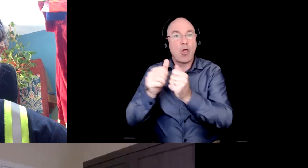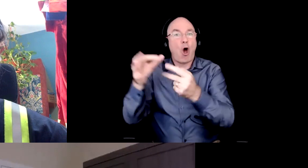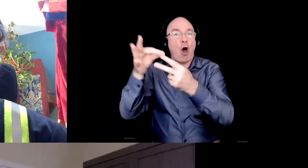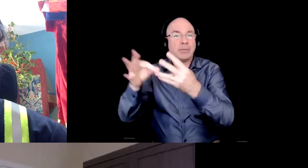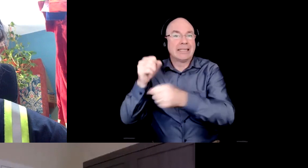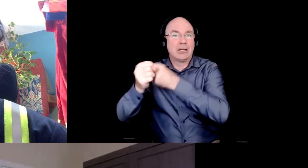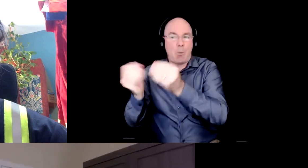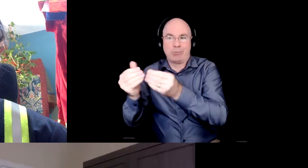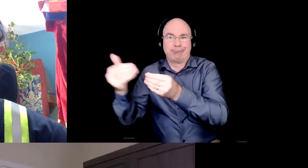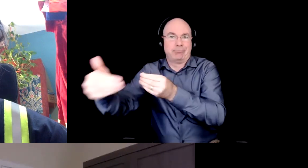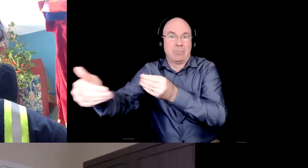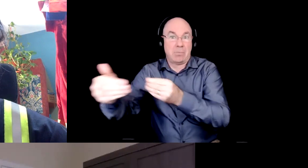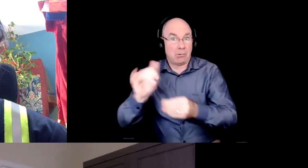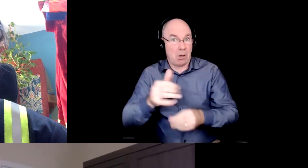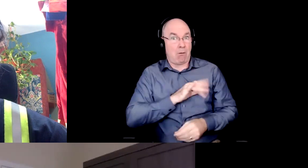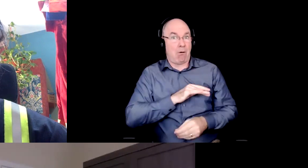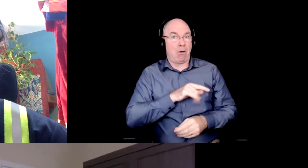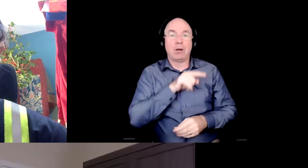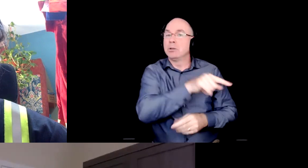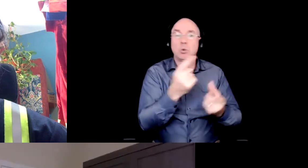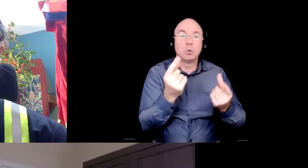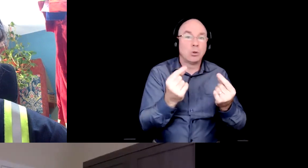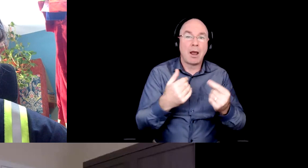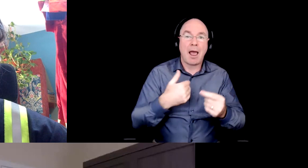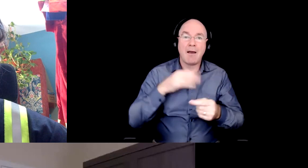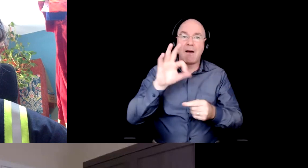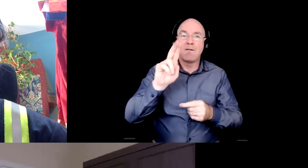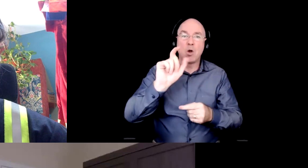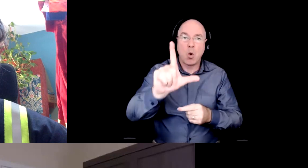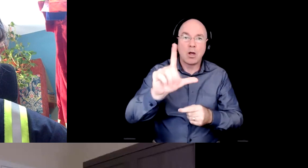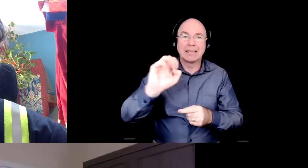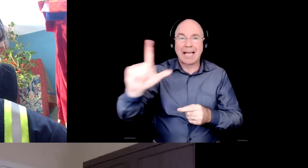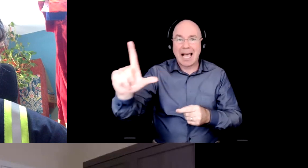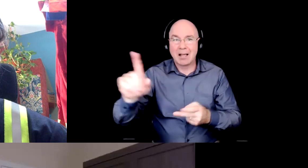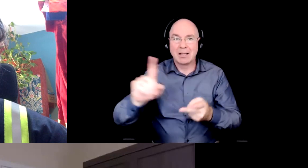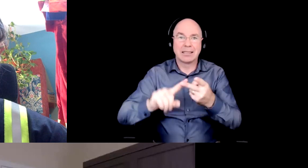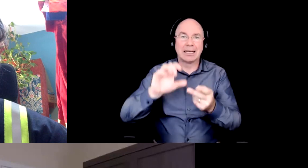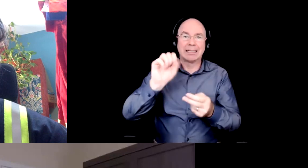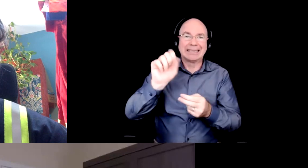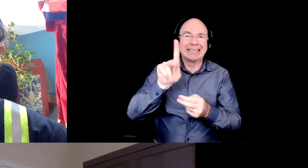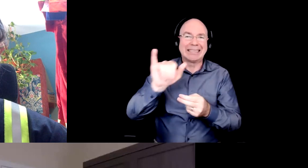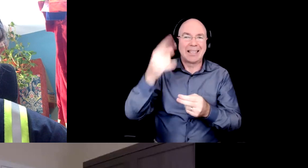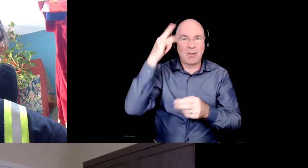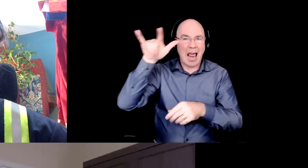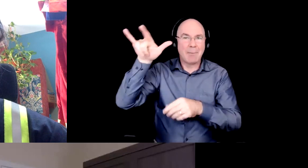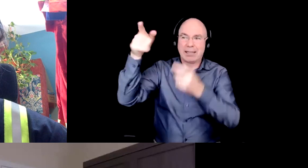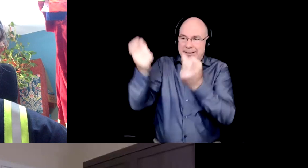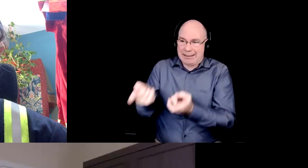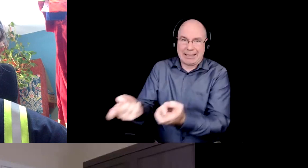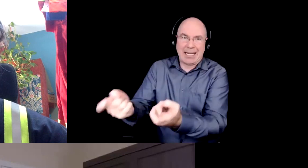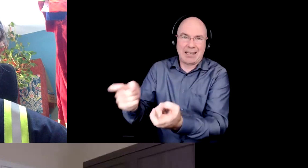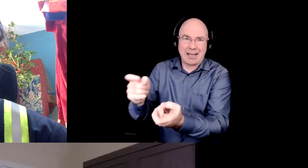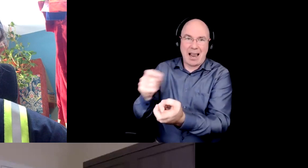company. They do repair and overhaul for fuel cells and skis on some of our aircraft. And they